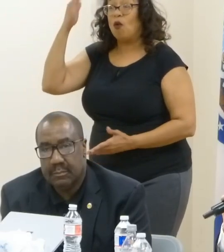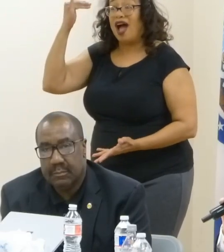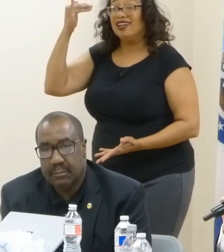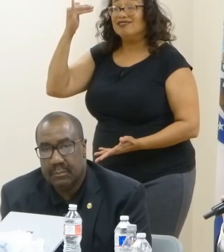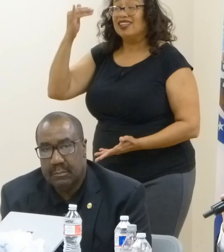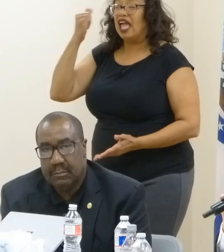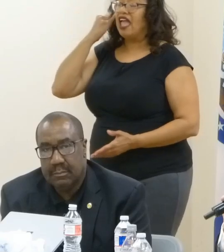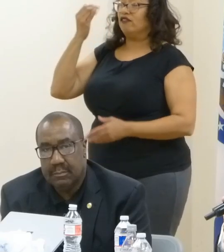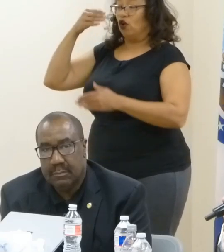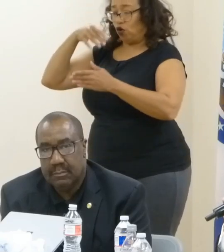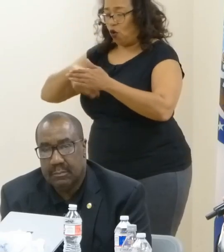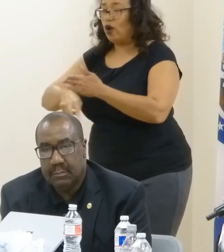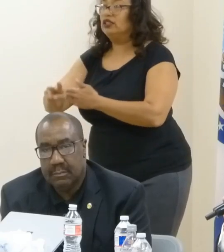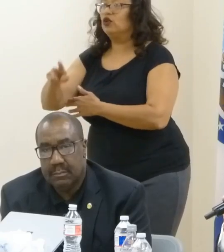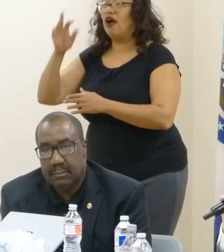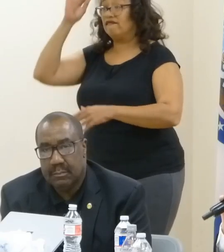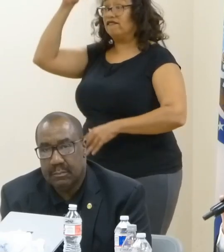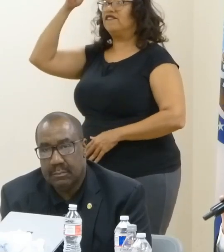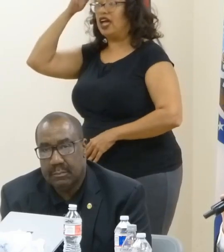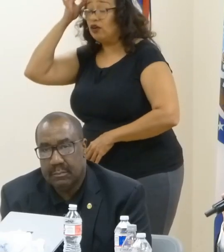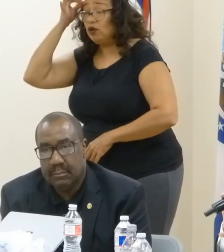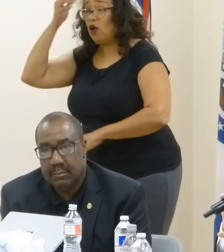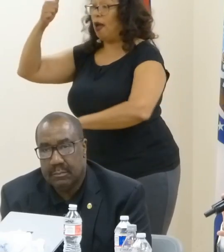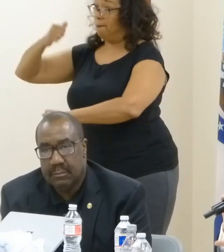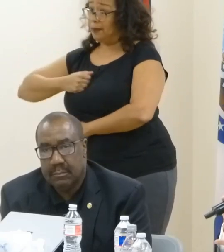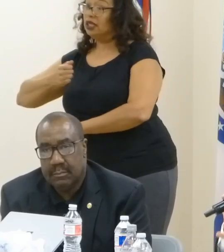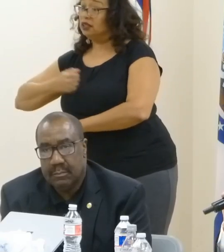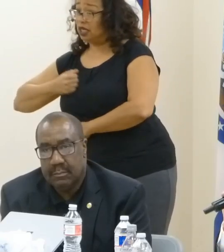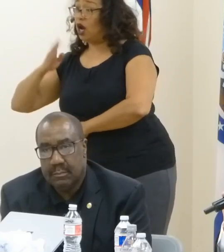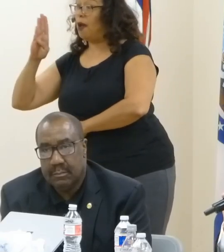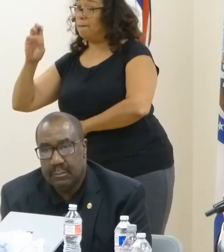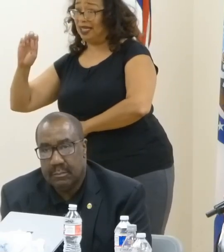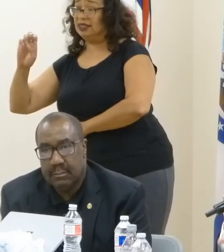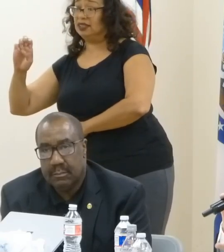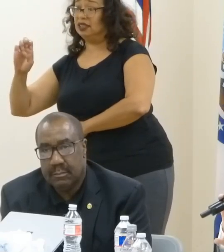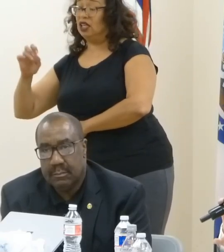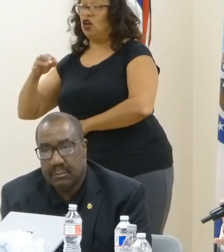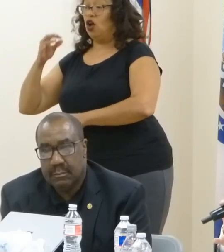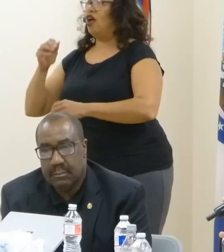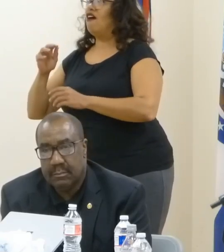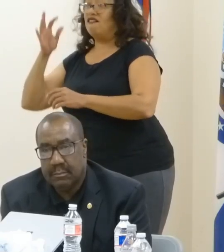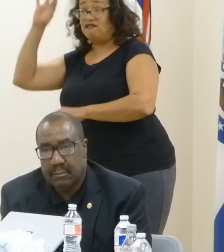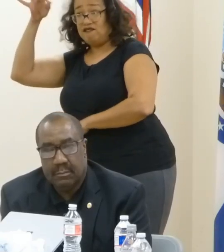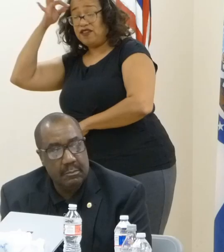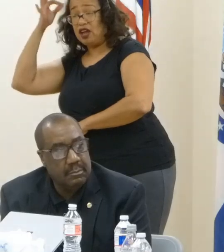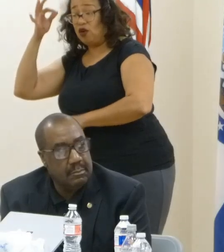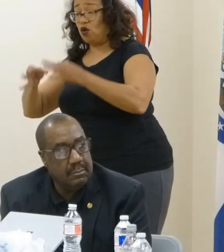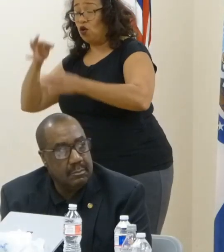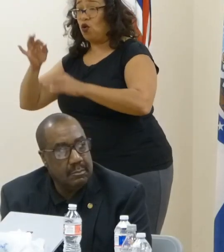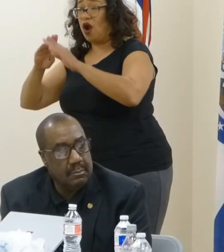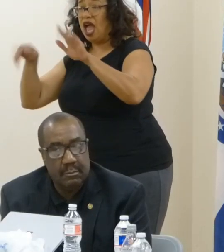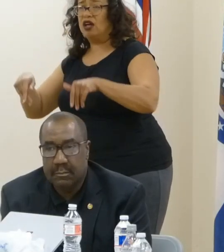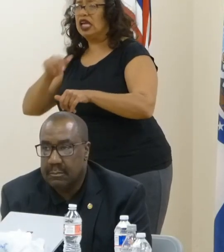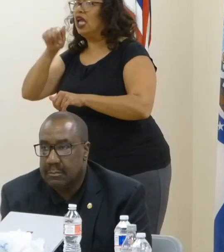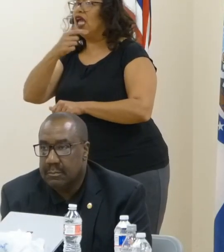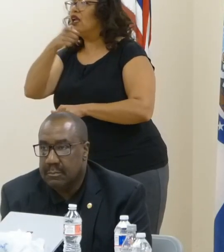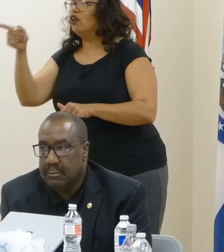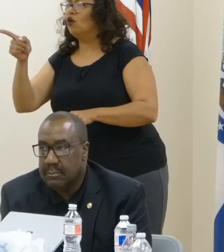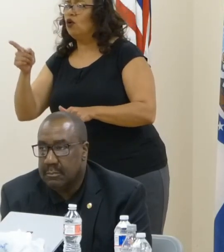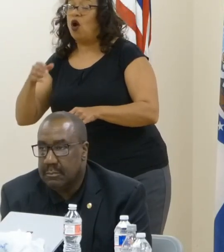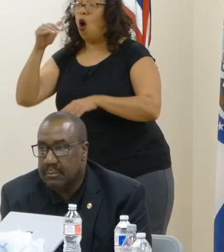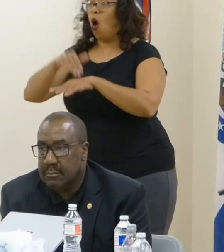a federal facility, military base, federal courthouse, nuclear power plant. Anybody planning to go to a nuclear power plant? That's